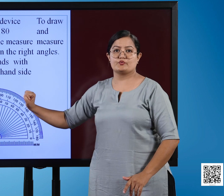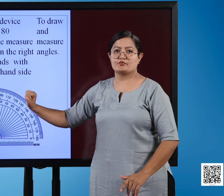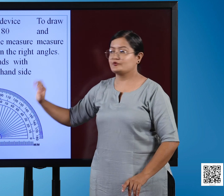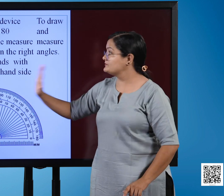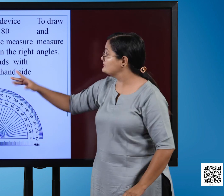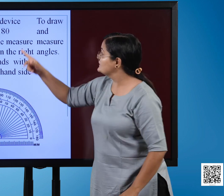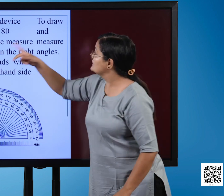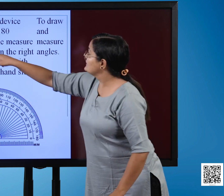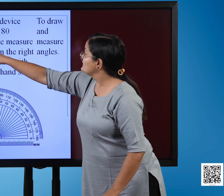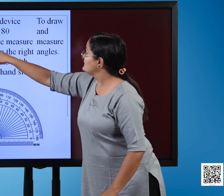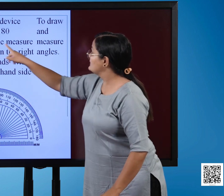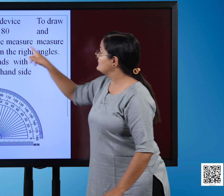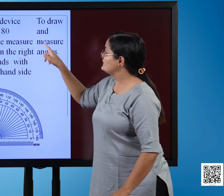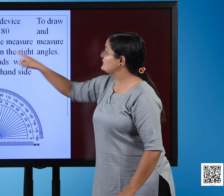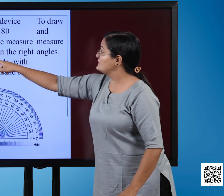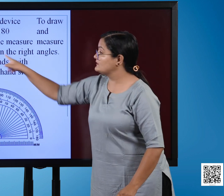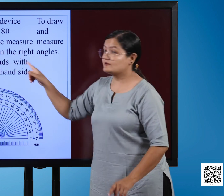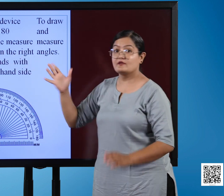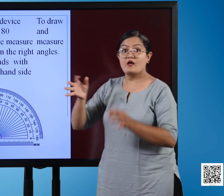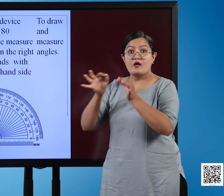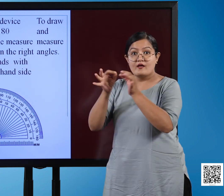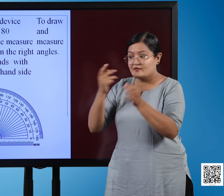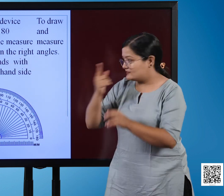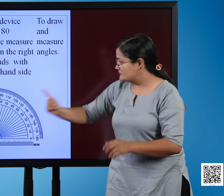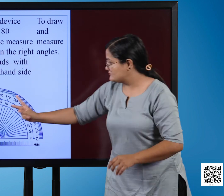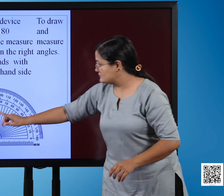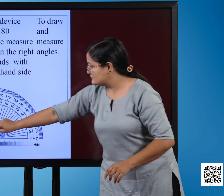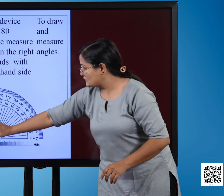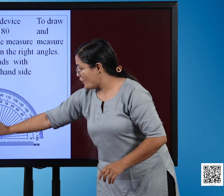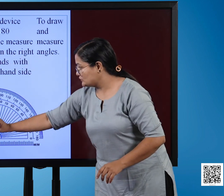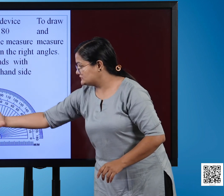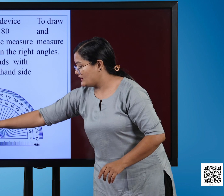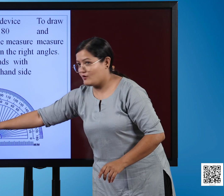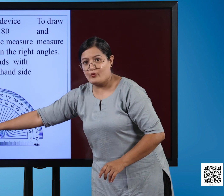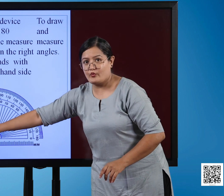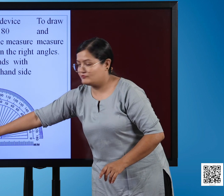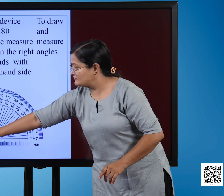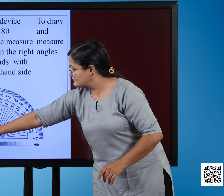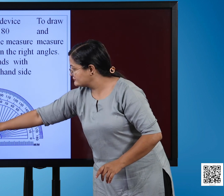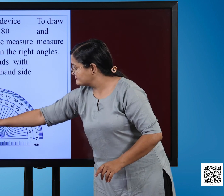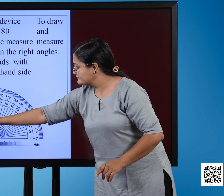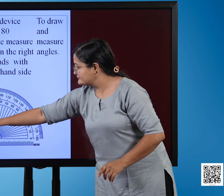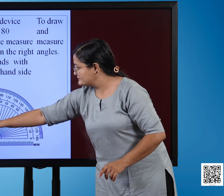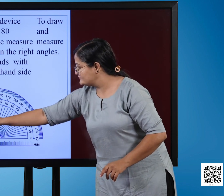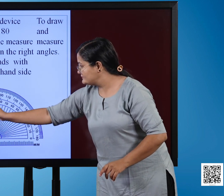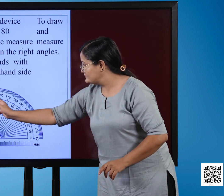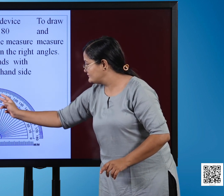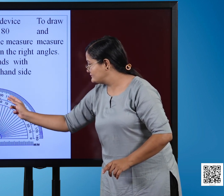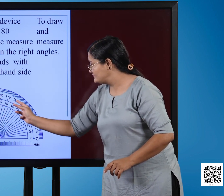The measure starts from 0 degree on the right-hand side and ends with 180 degrees on the left-hand side, and